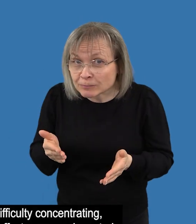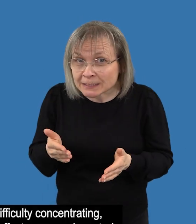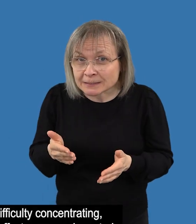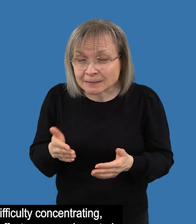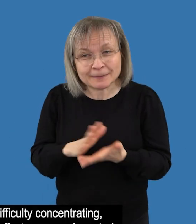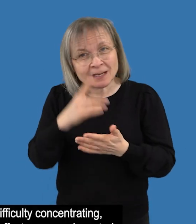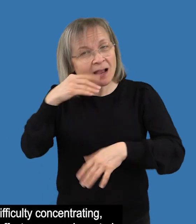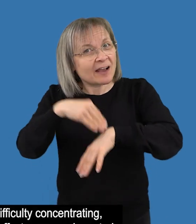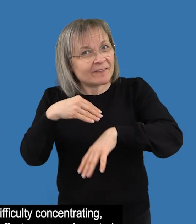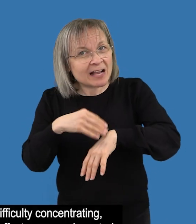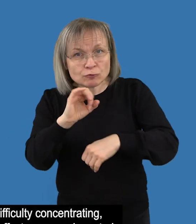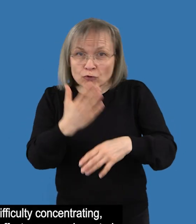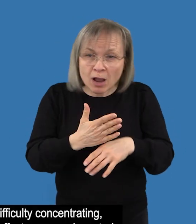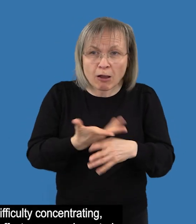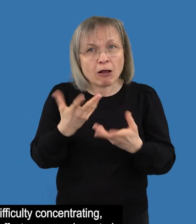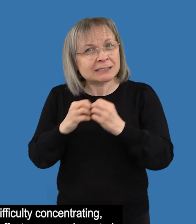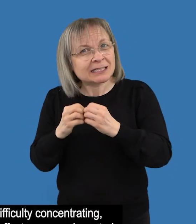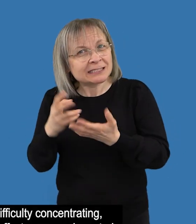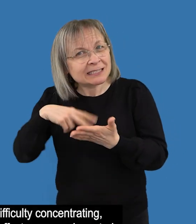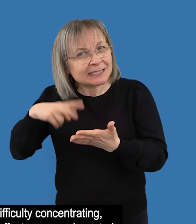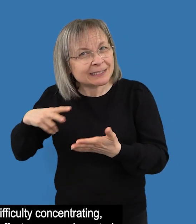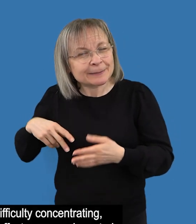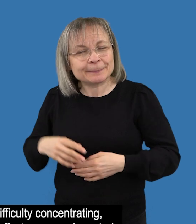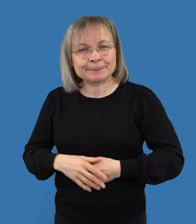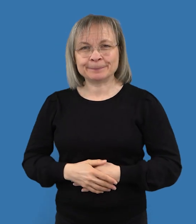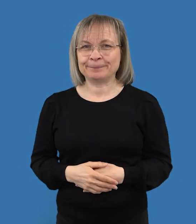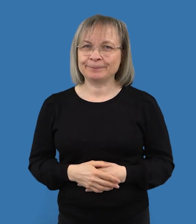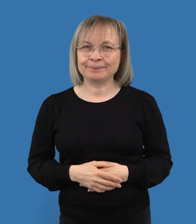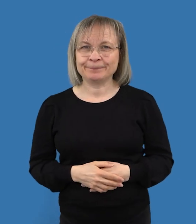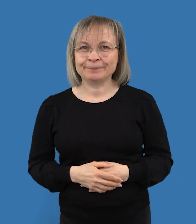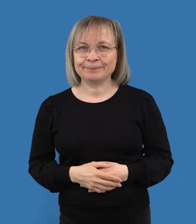Difficulty concentrating, which affects your work or study.